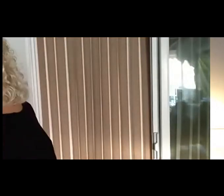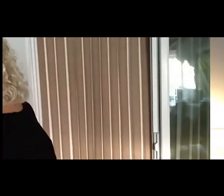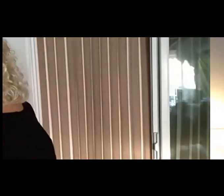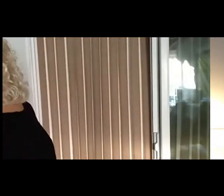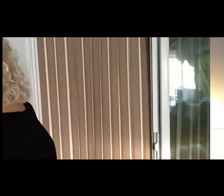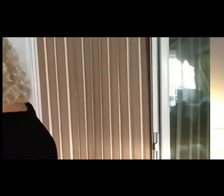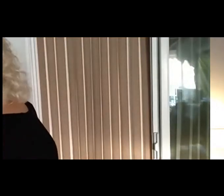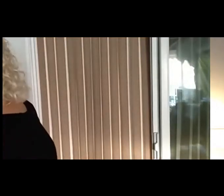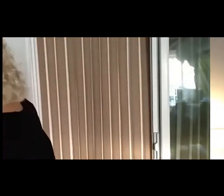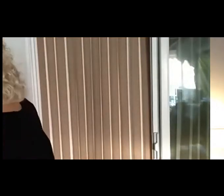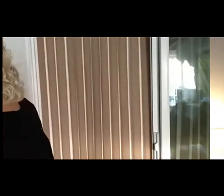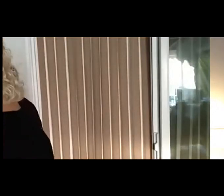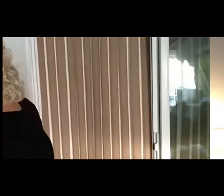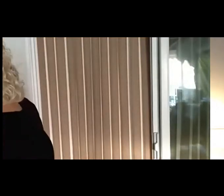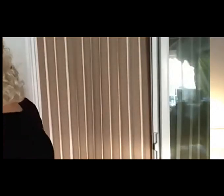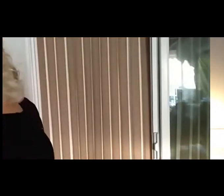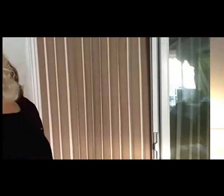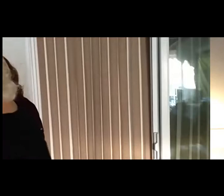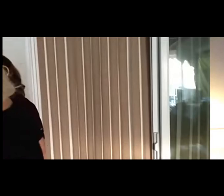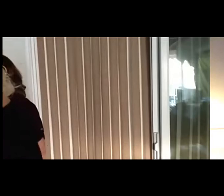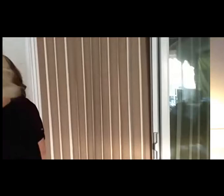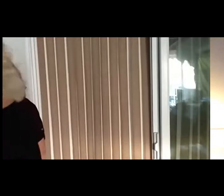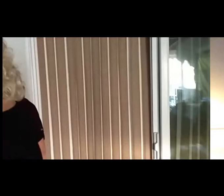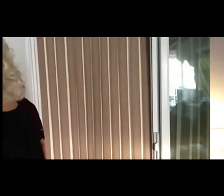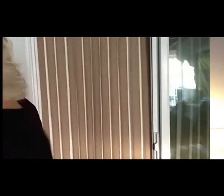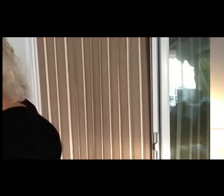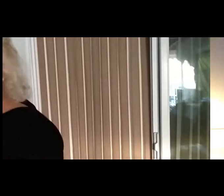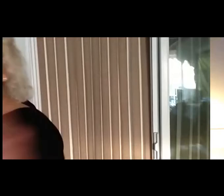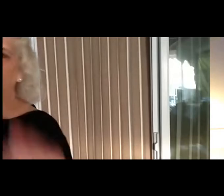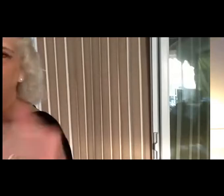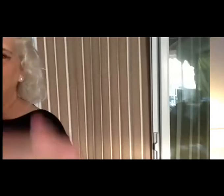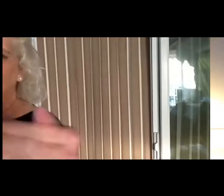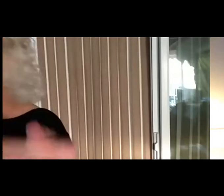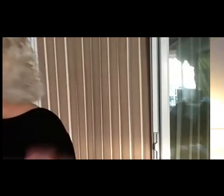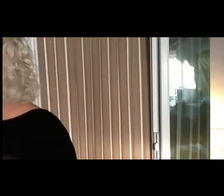Wait. Joyce, Sharon's speaking now. No. Let her go.